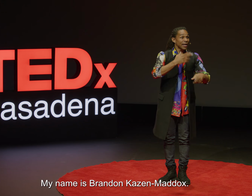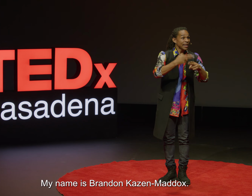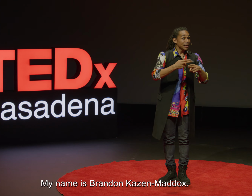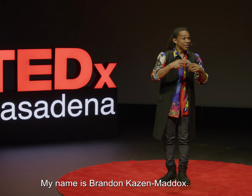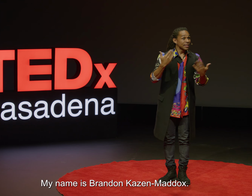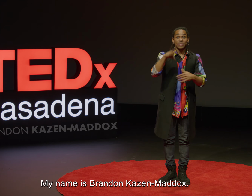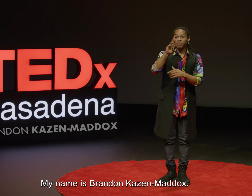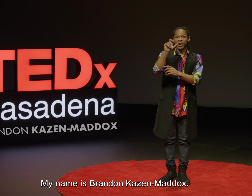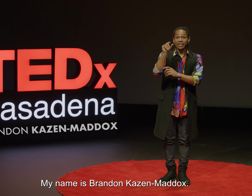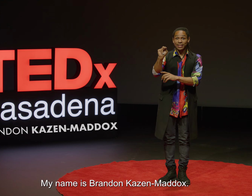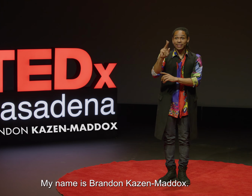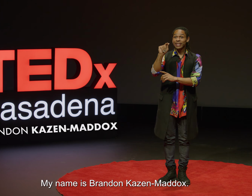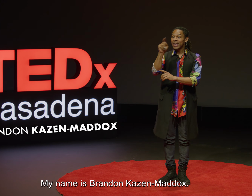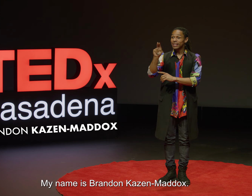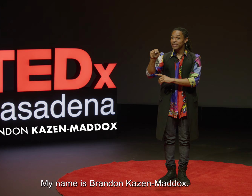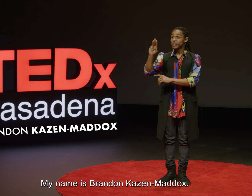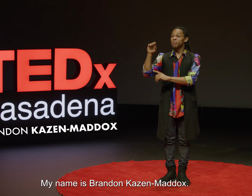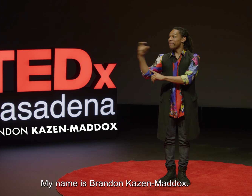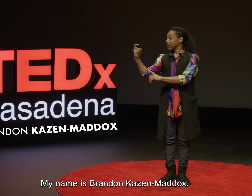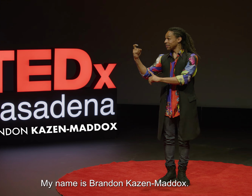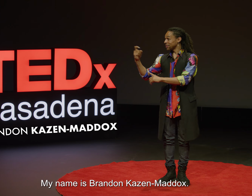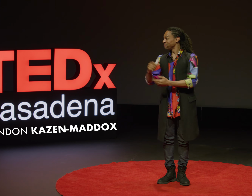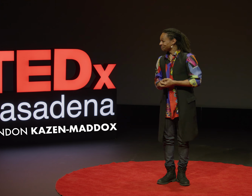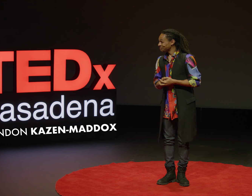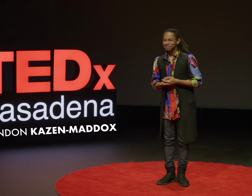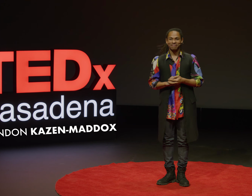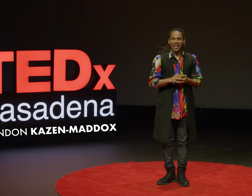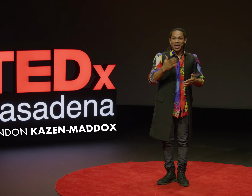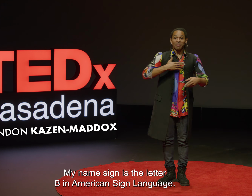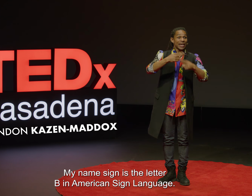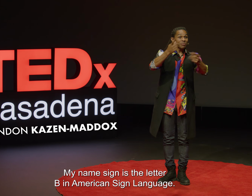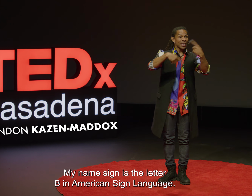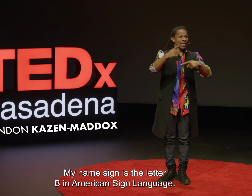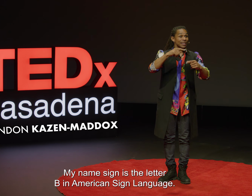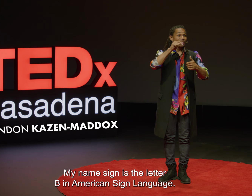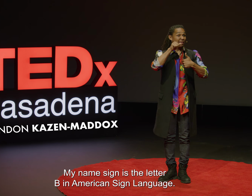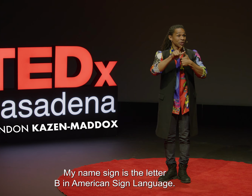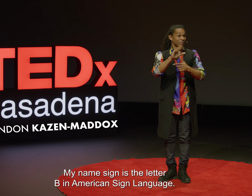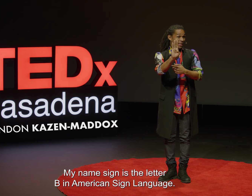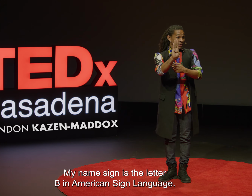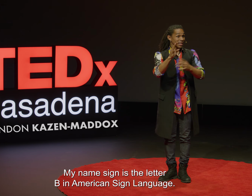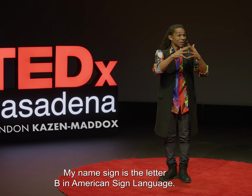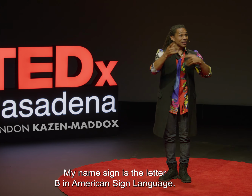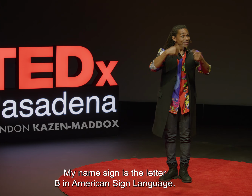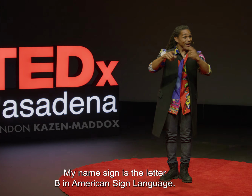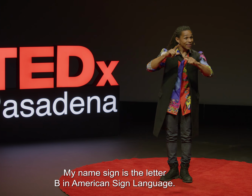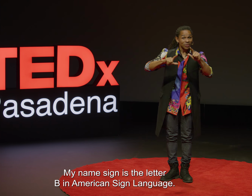My name is Brandon Kazen-Maddox. My name sign is the letter B in American Sign